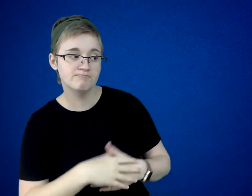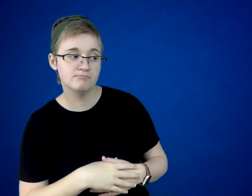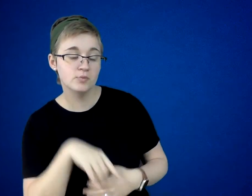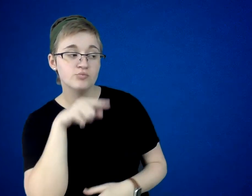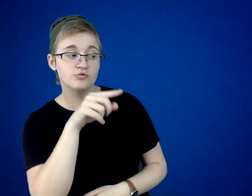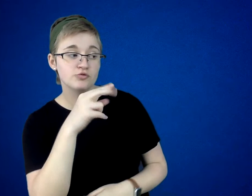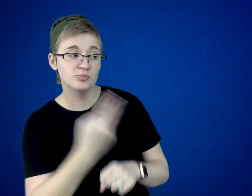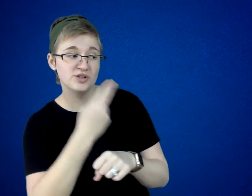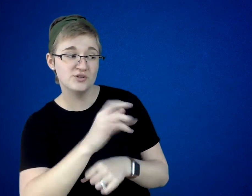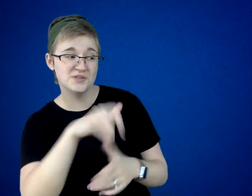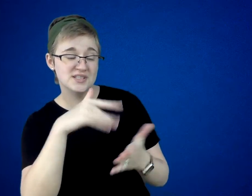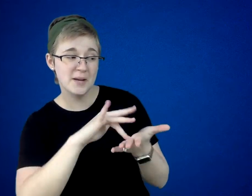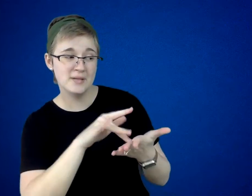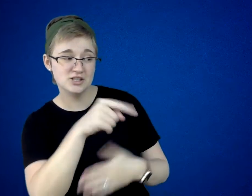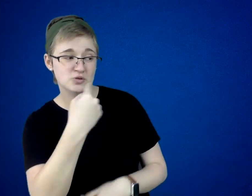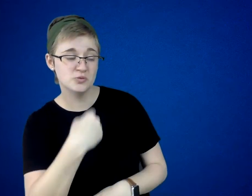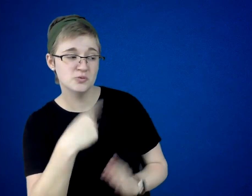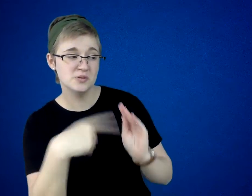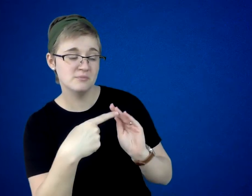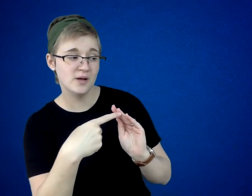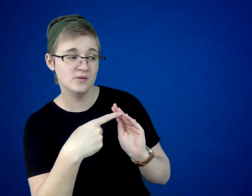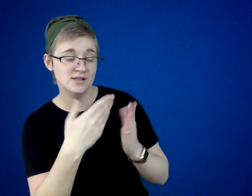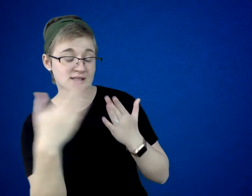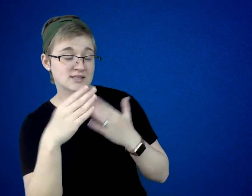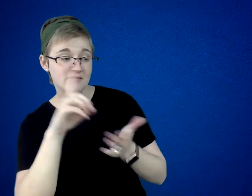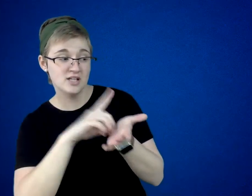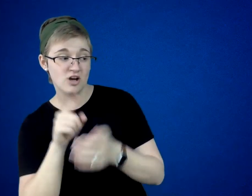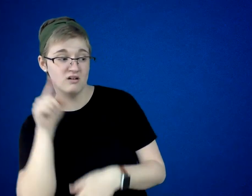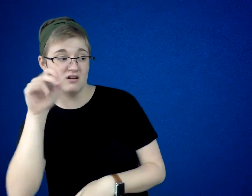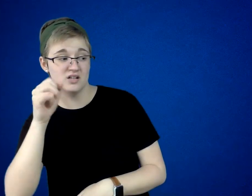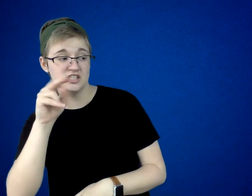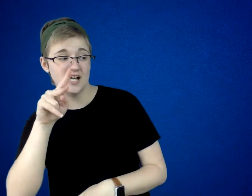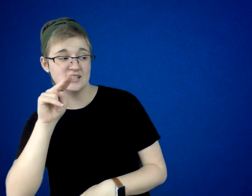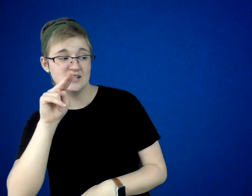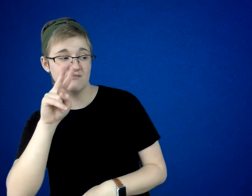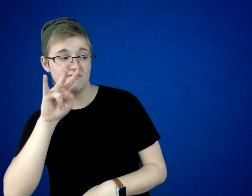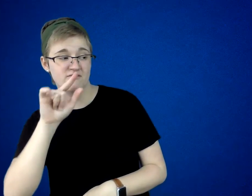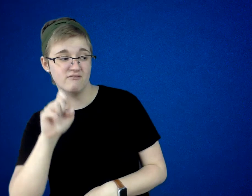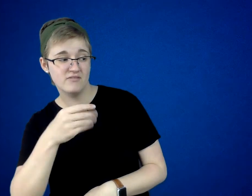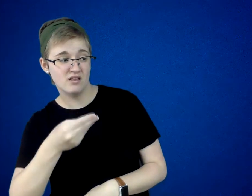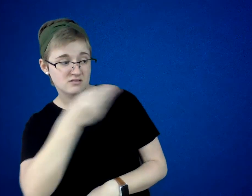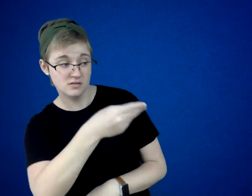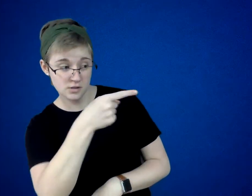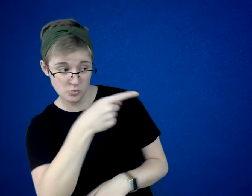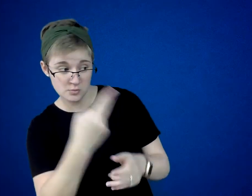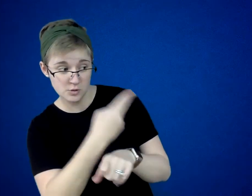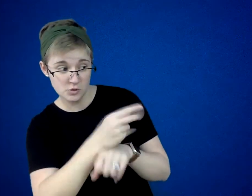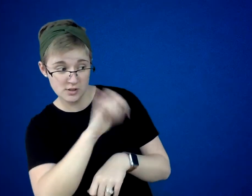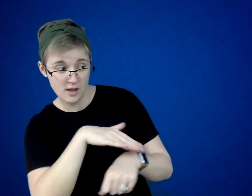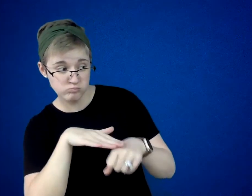that medicine you told me about? The stuff that doctor in Jacksonville gave you? Have you been putting that on?" "Yes,